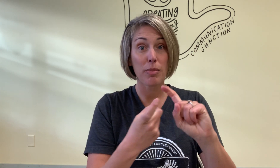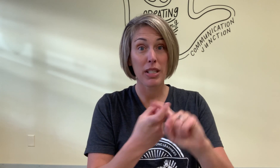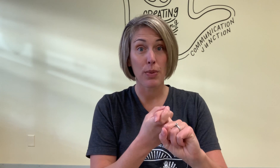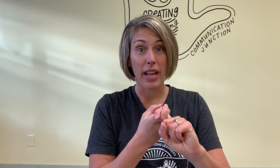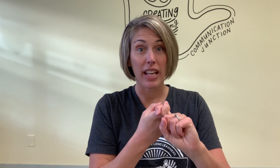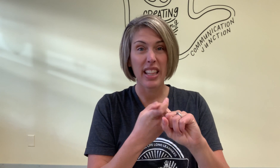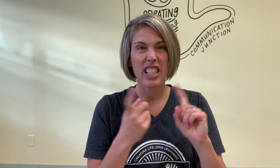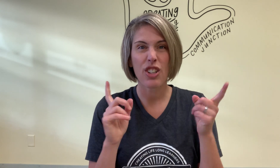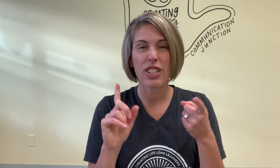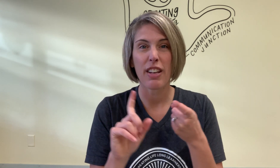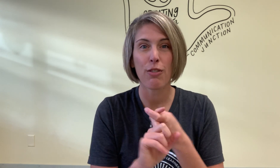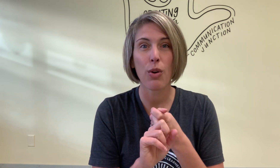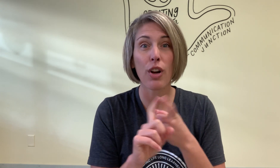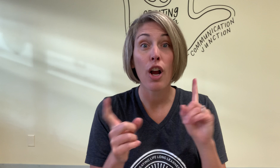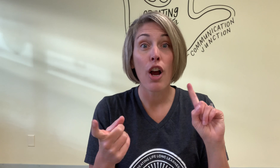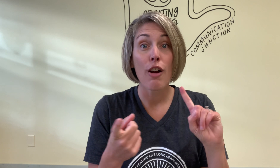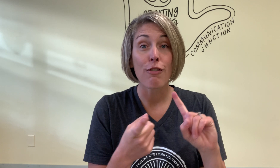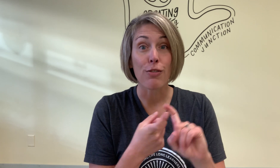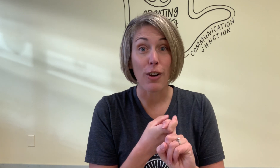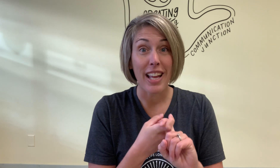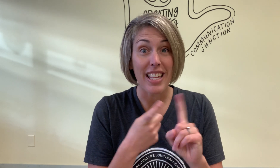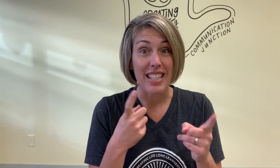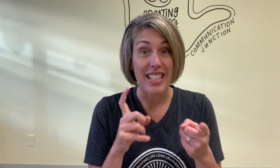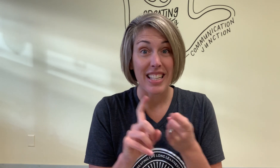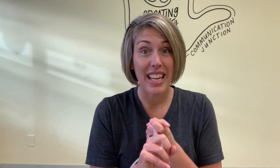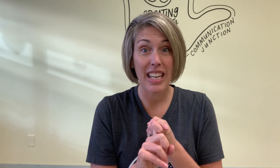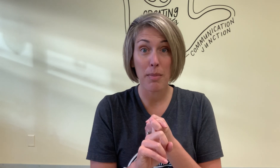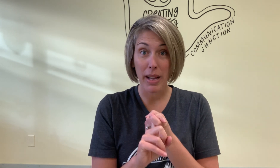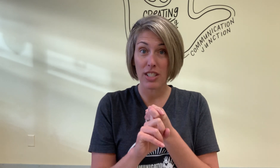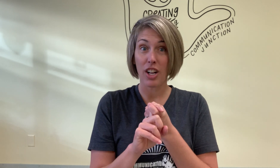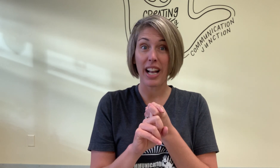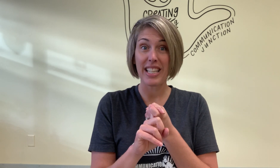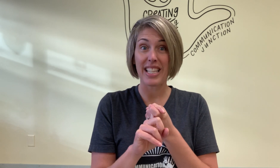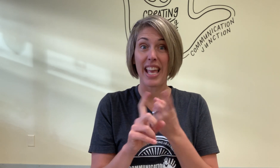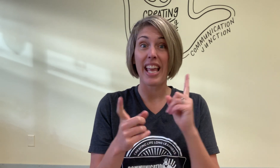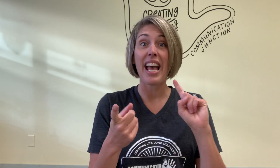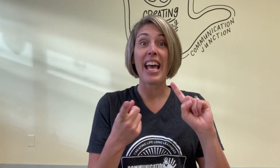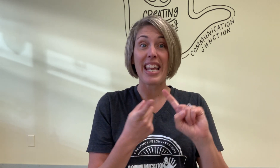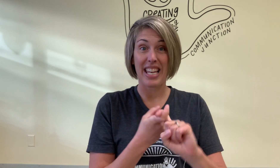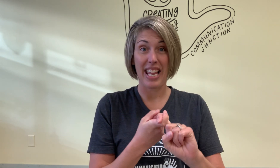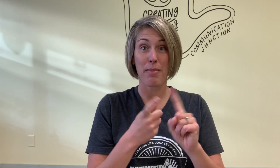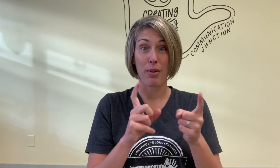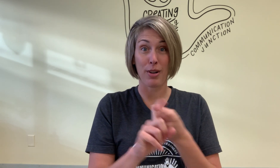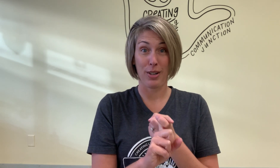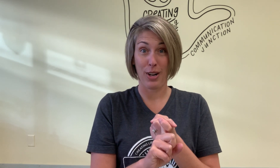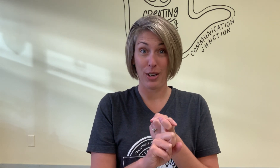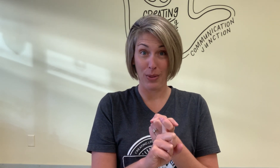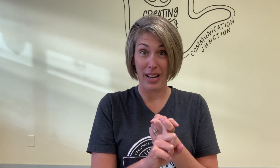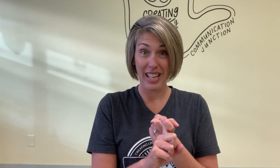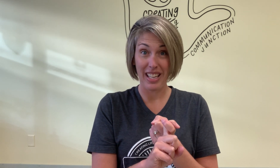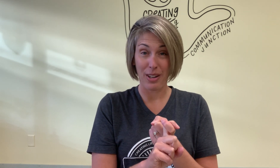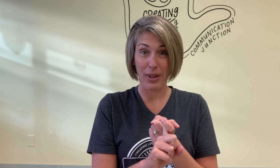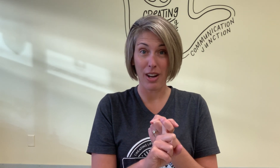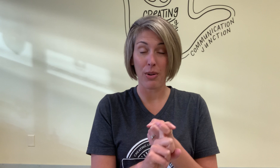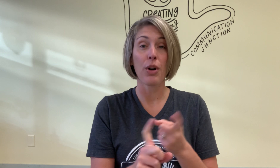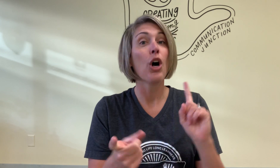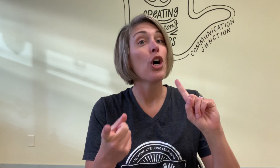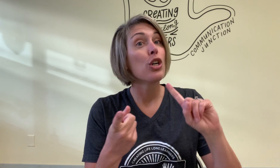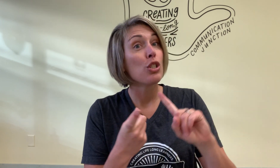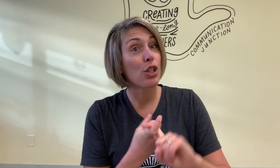this way. That's our sign for friend. And in my song, I say neighbor. Are you ready? Here we go.